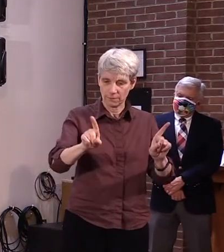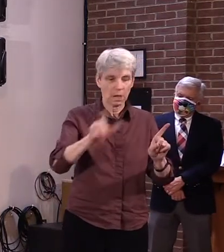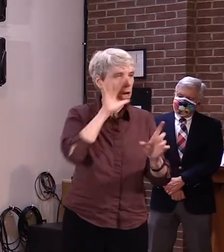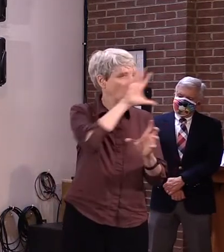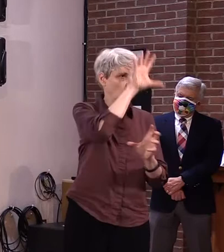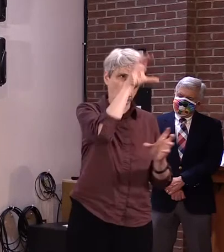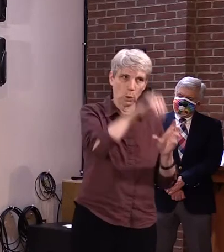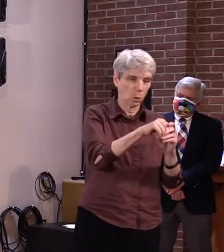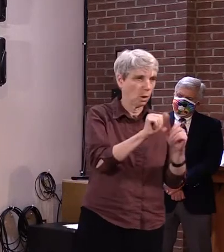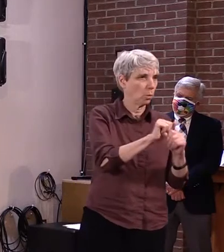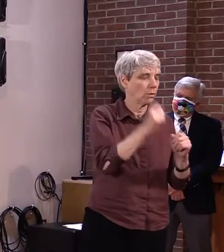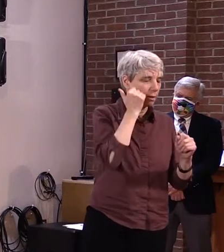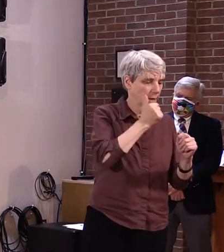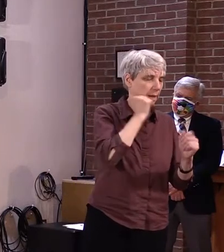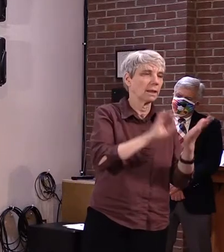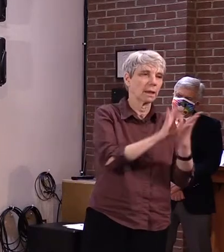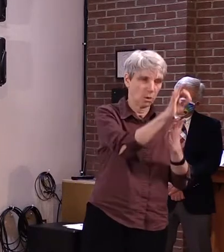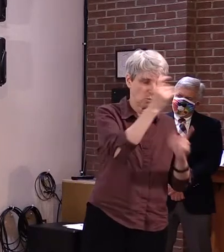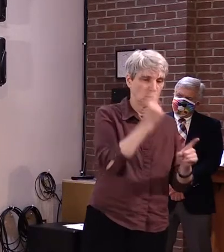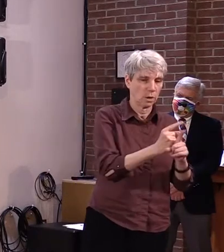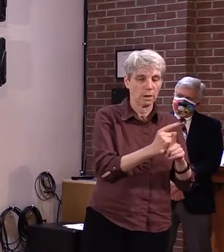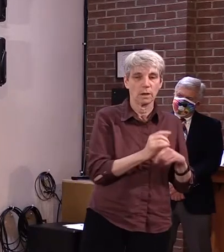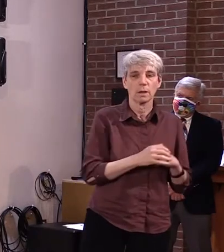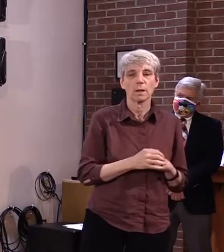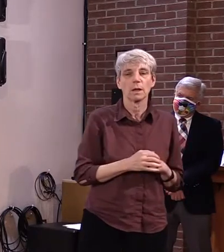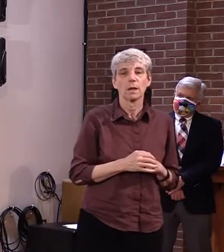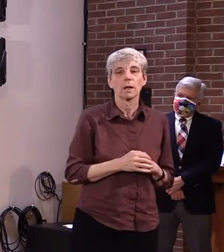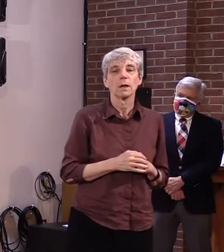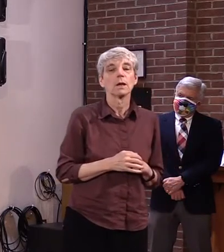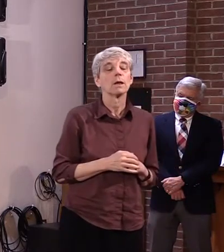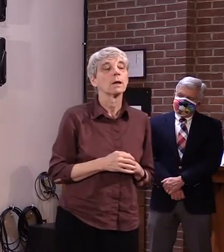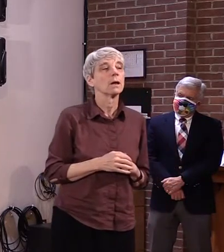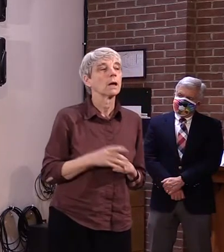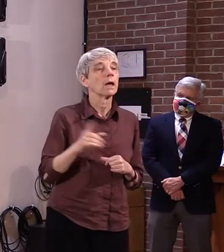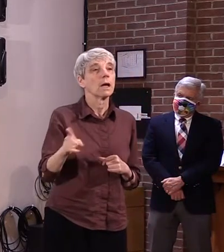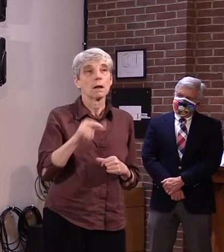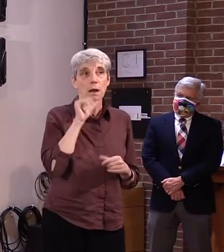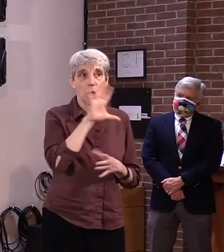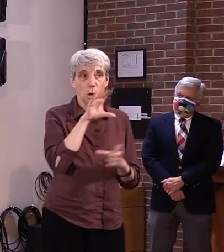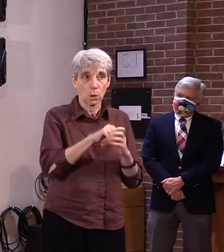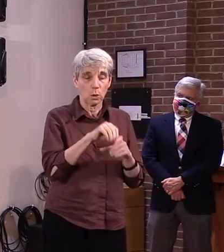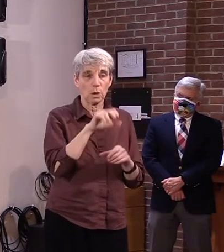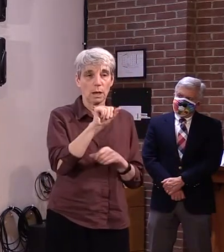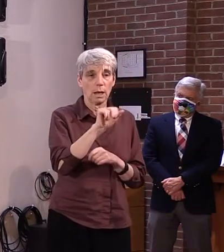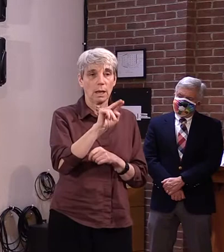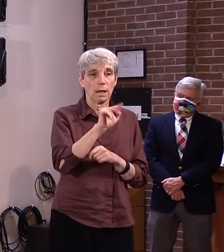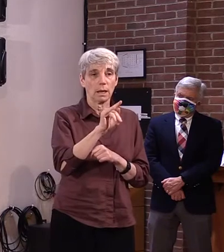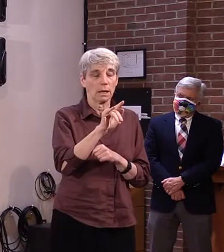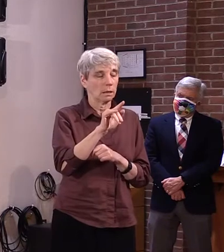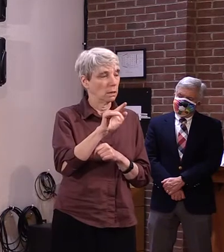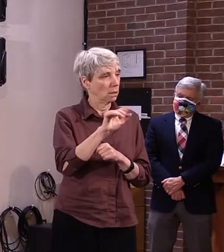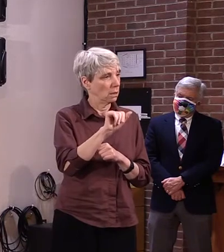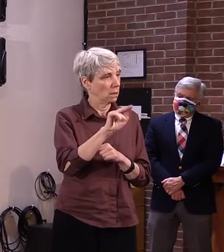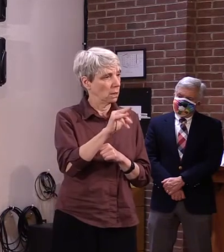Okay. And antigen tests are also not included in this. It's only PCR tests. That's right.